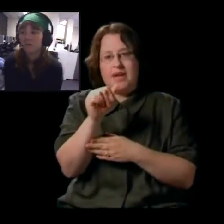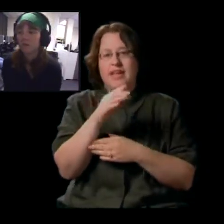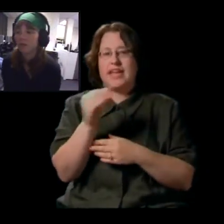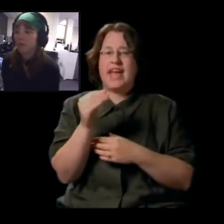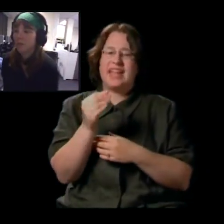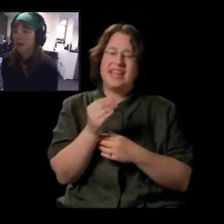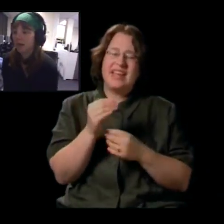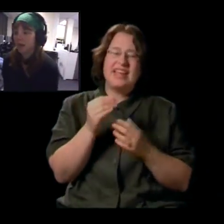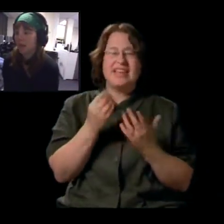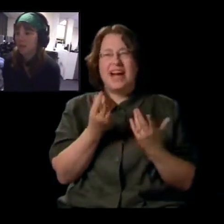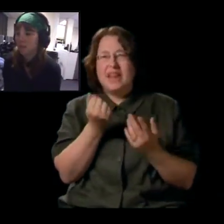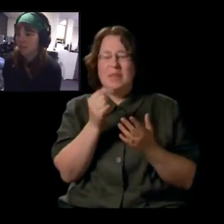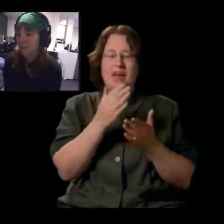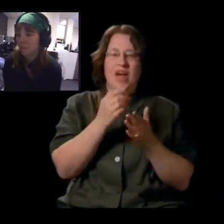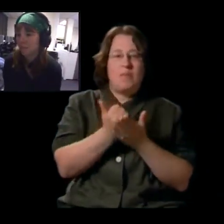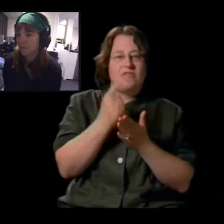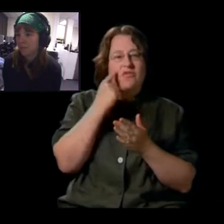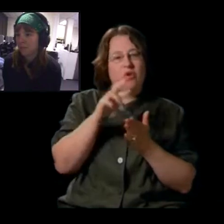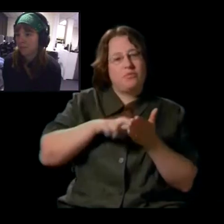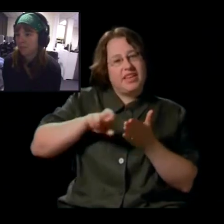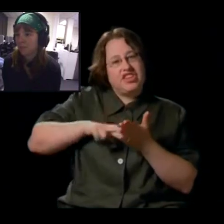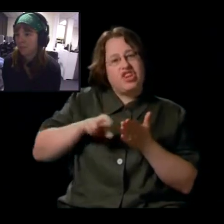opposite when you're comparing them.